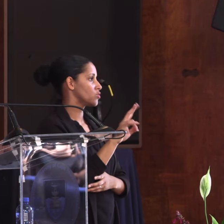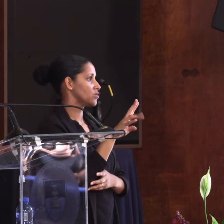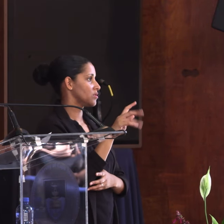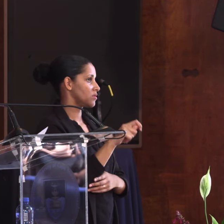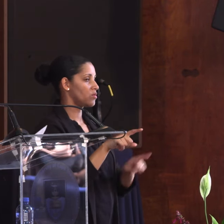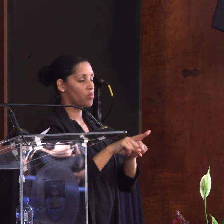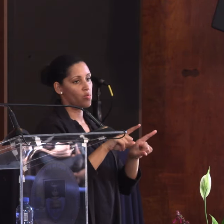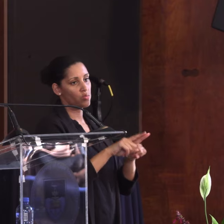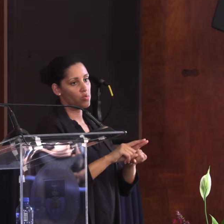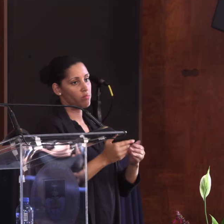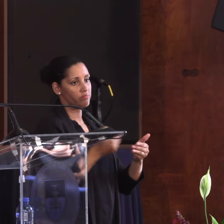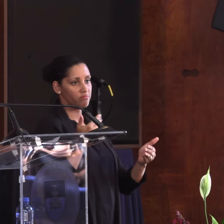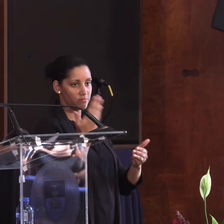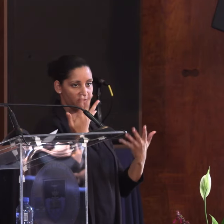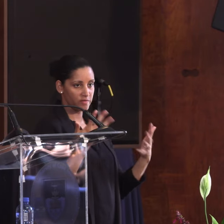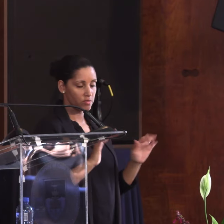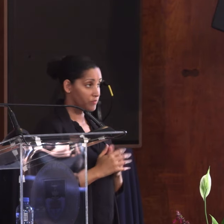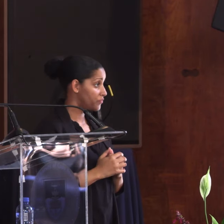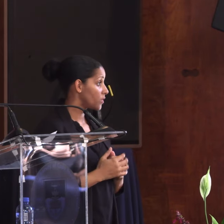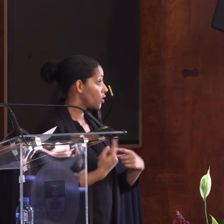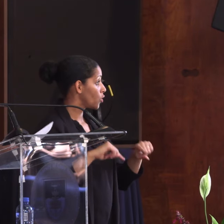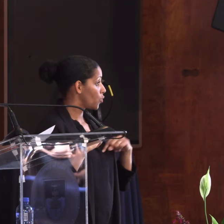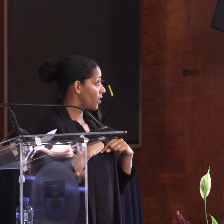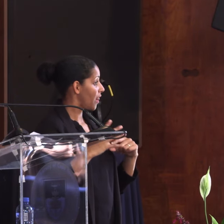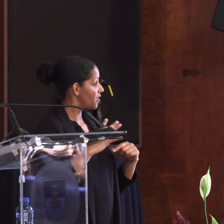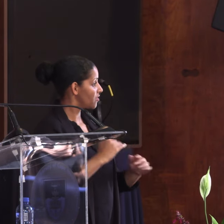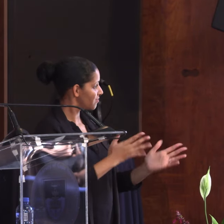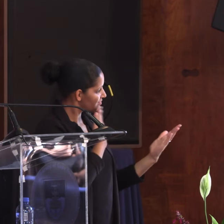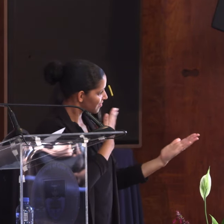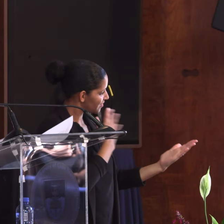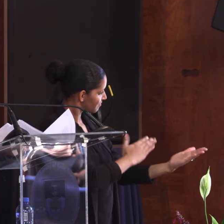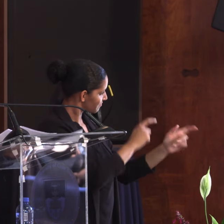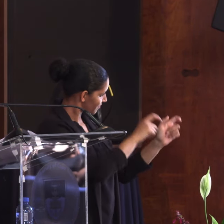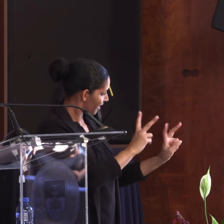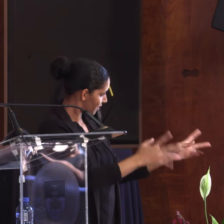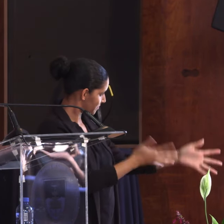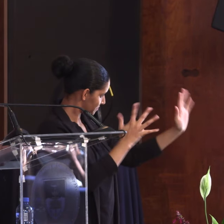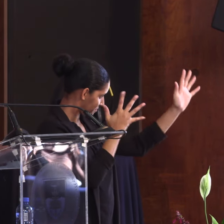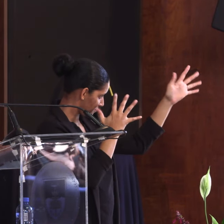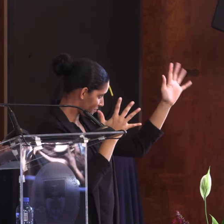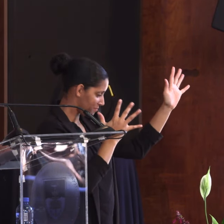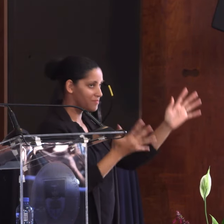and alumni. Ladies and gentlemen, let's thank our musicians once again.